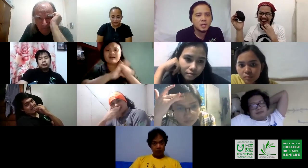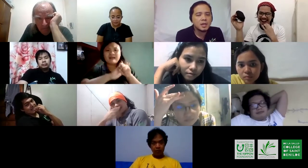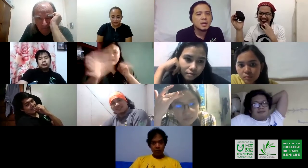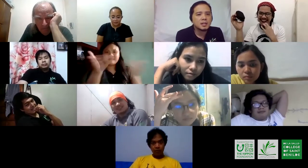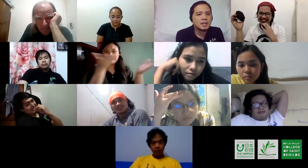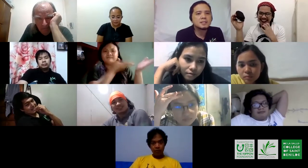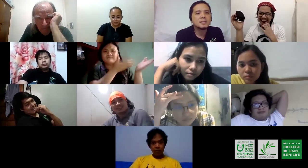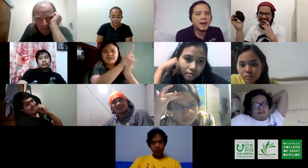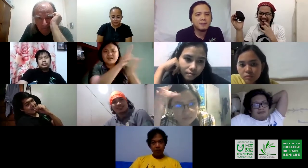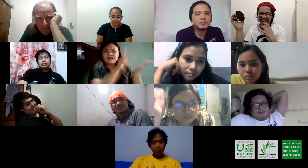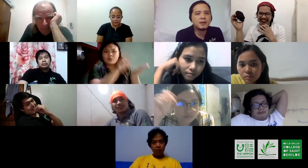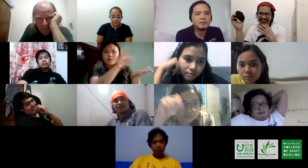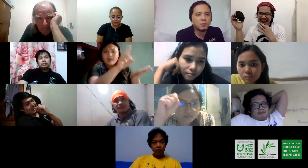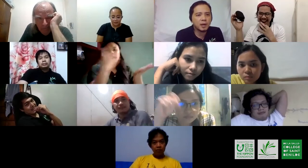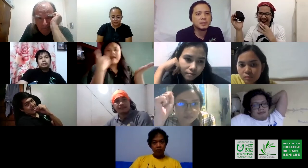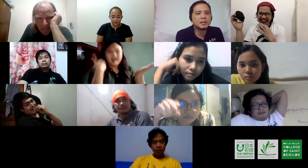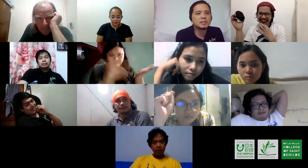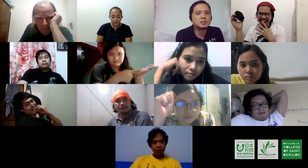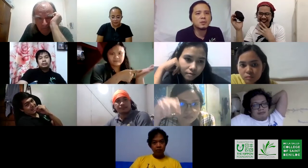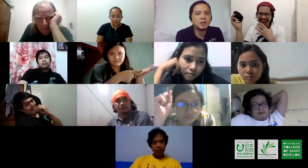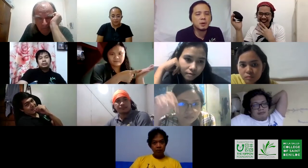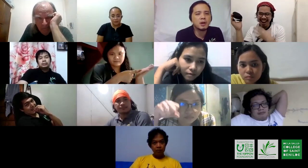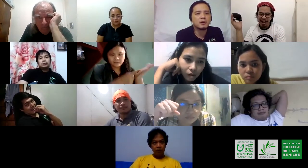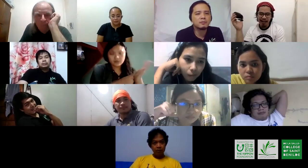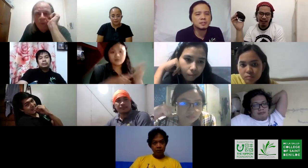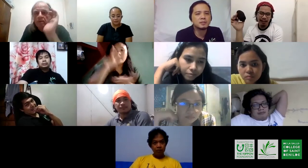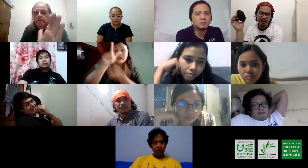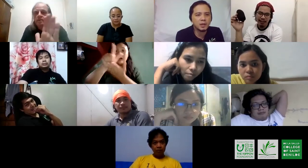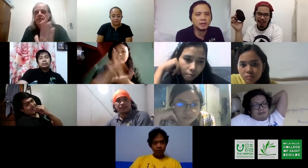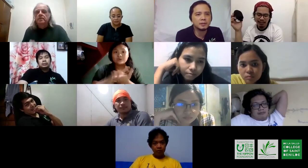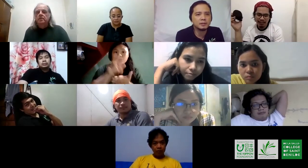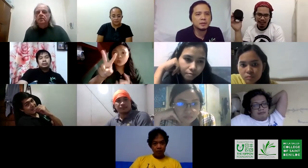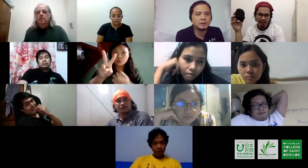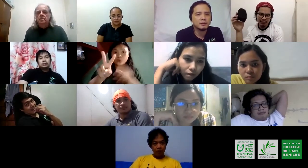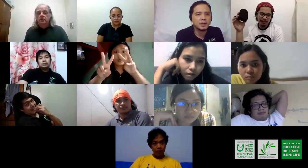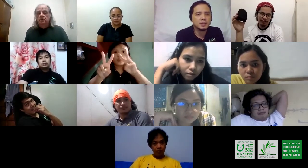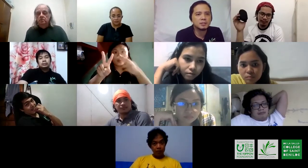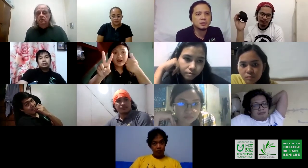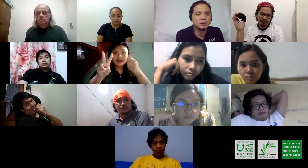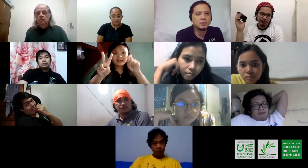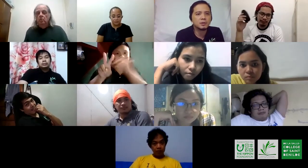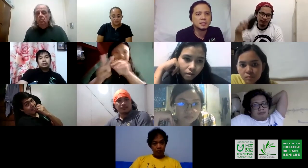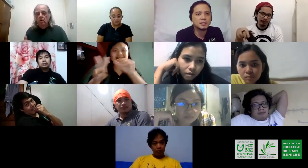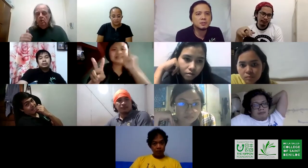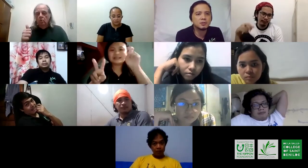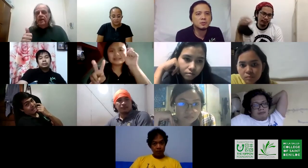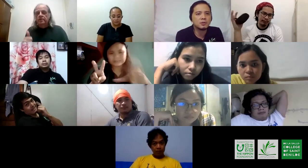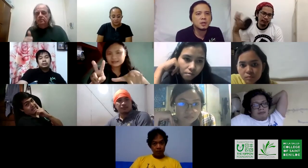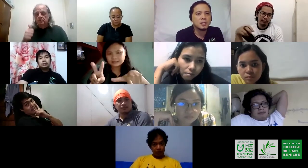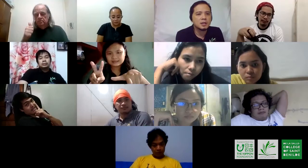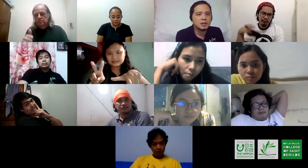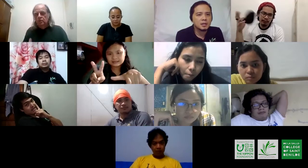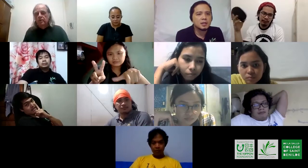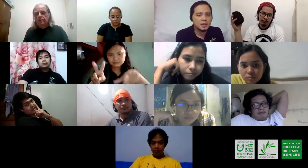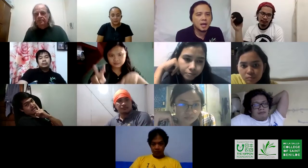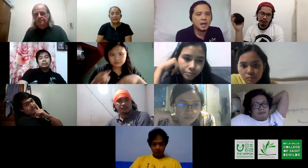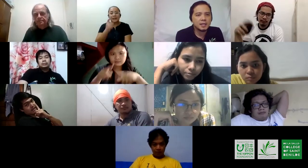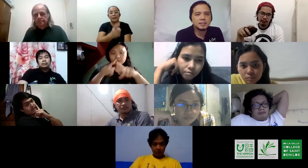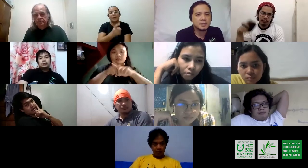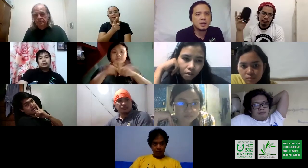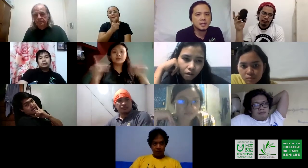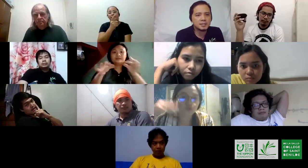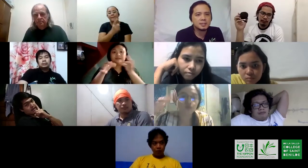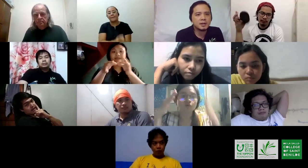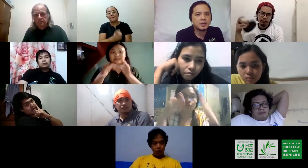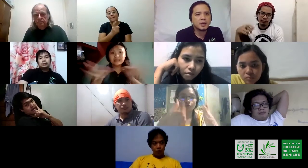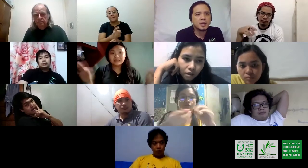2 doesn't have to have what because it's already part of lesson 1, right? So lesson 2 Correct. is